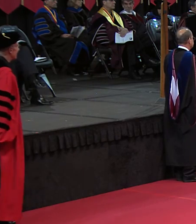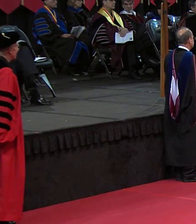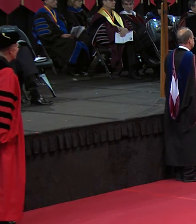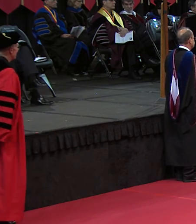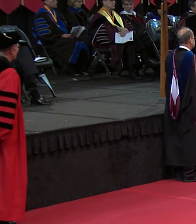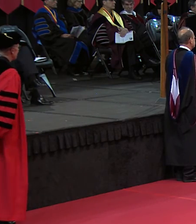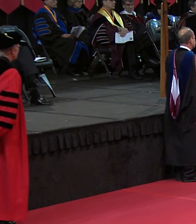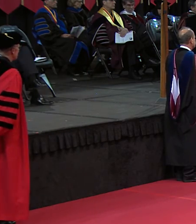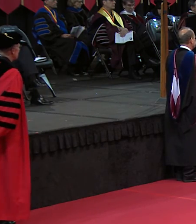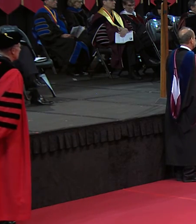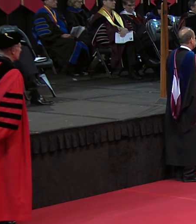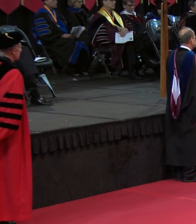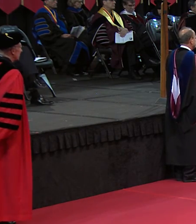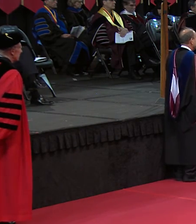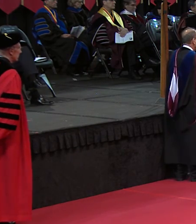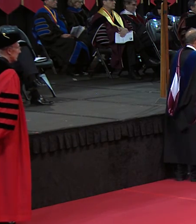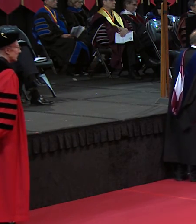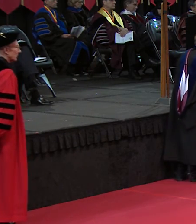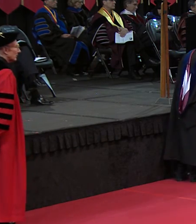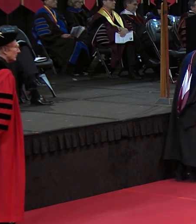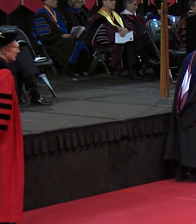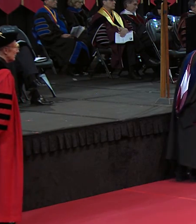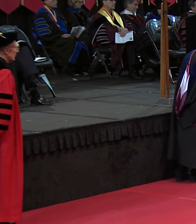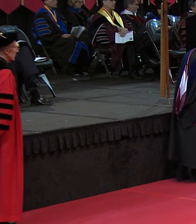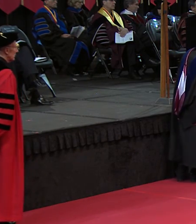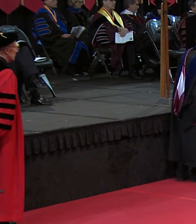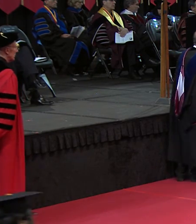Karthik Reddy Venkata Sai Puti.